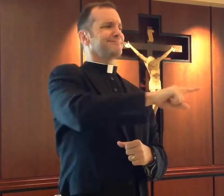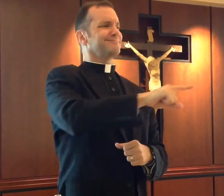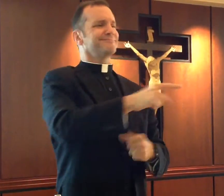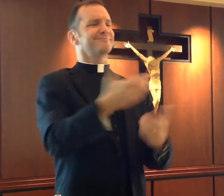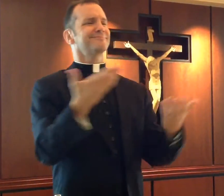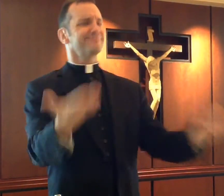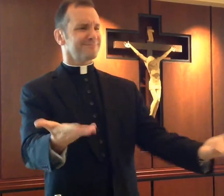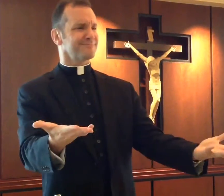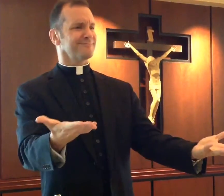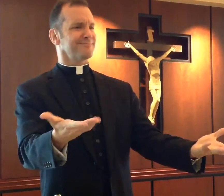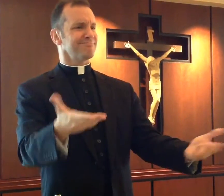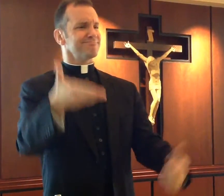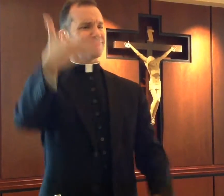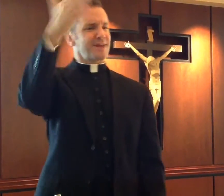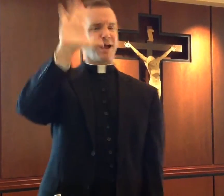exhorts the people